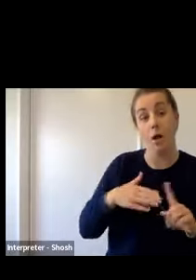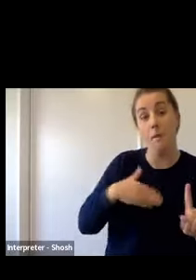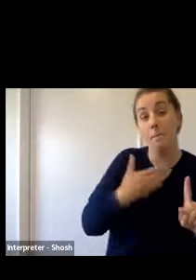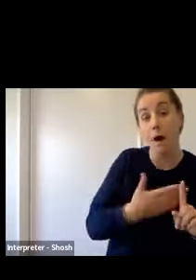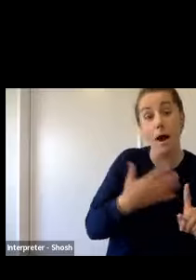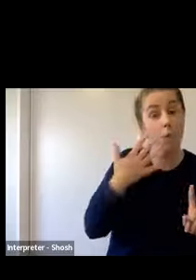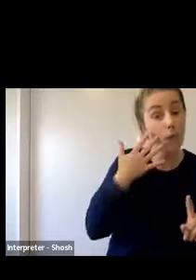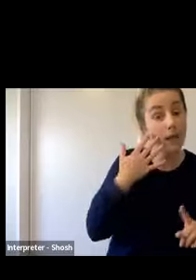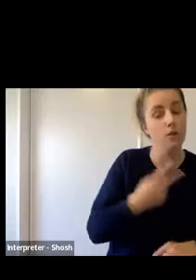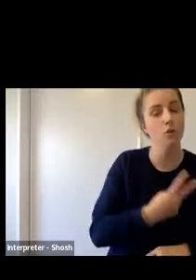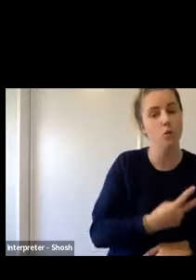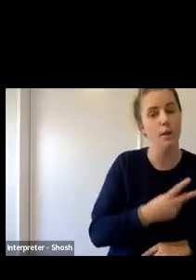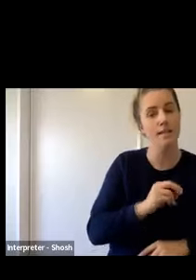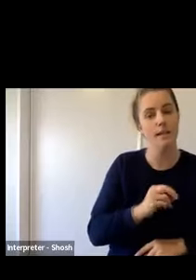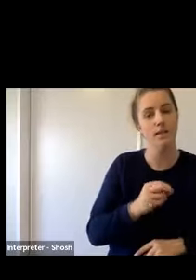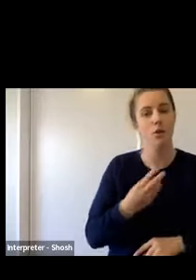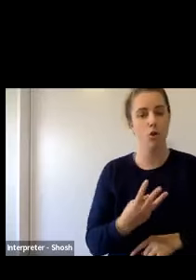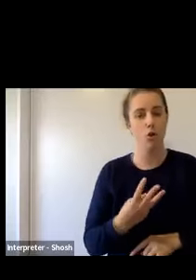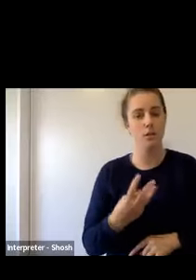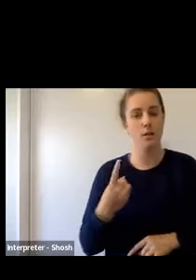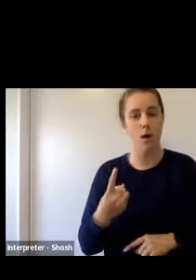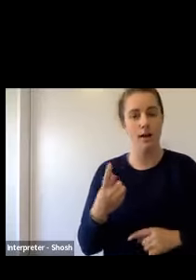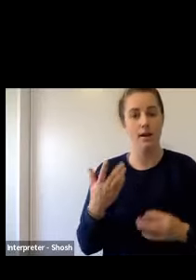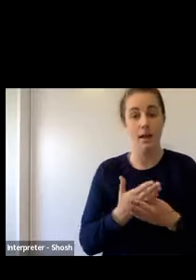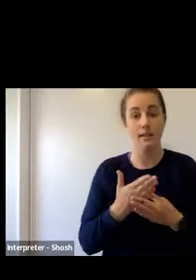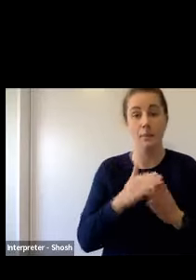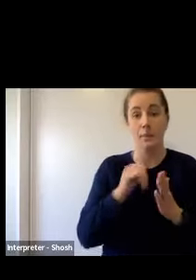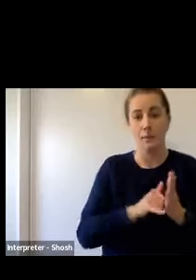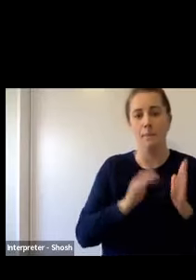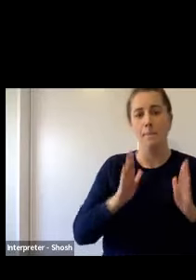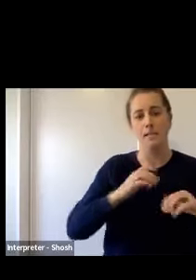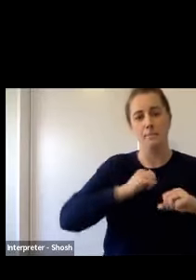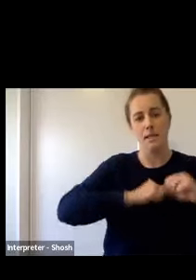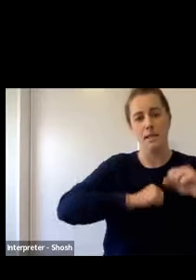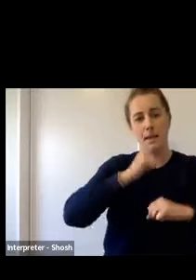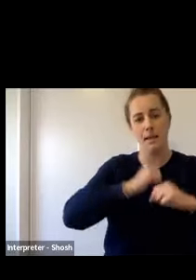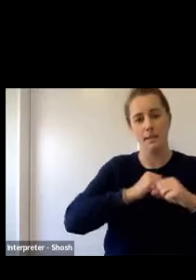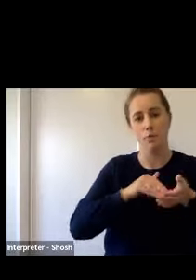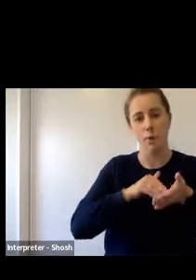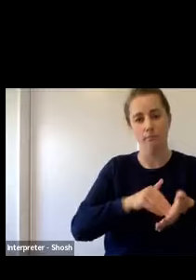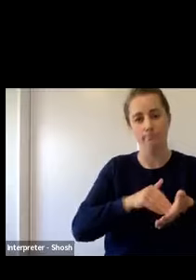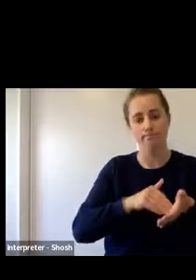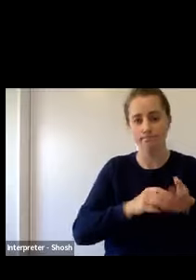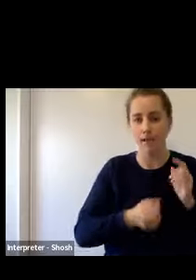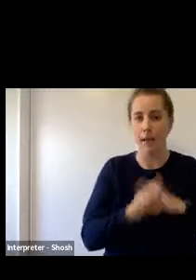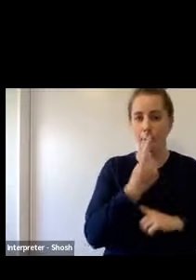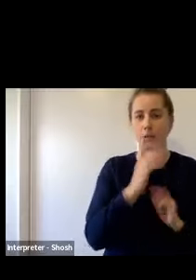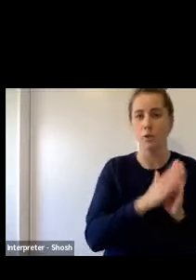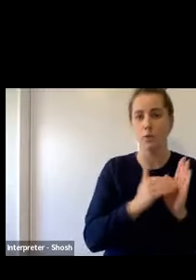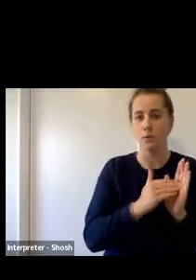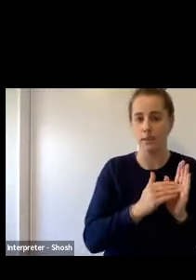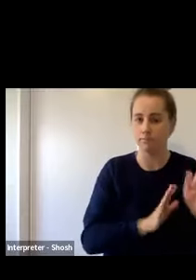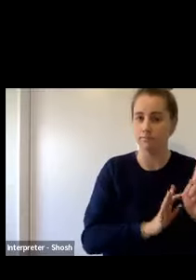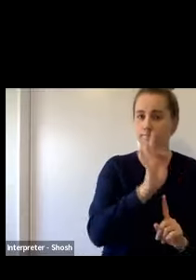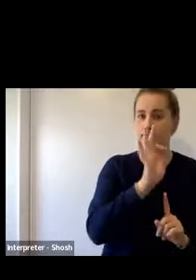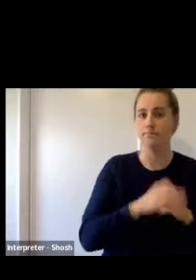2031. The Accessibility Bill must be the mechanism for that to happen here in Aotearoa, New